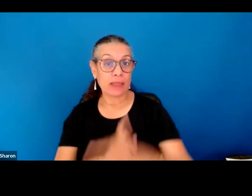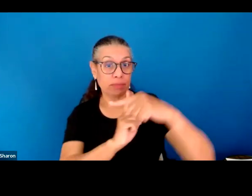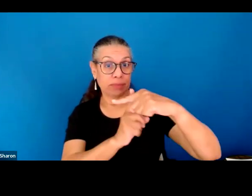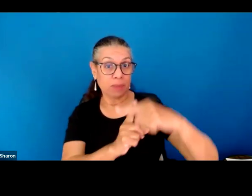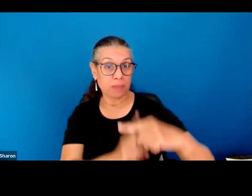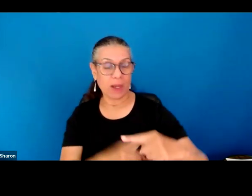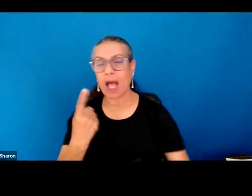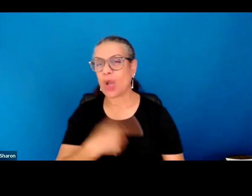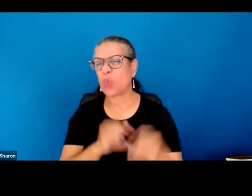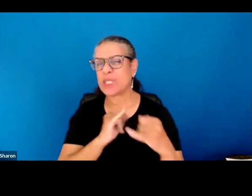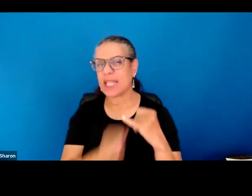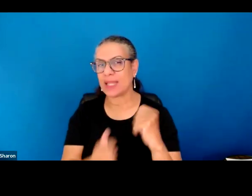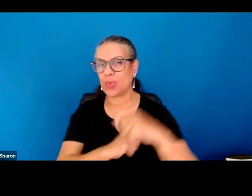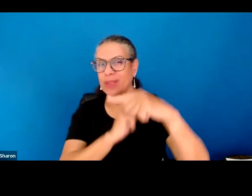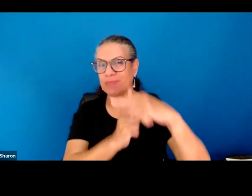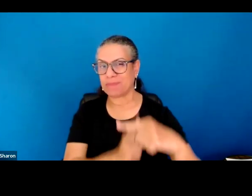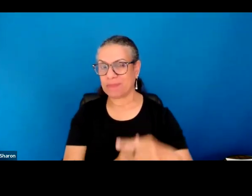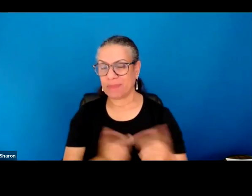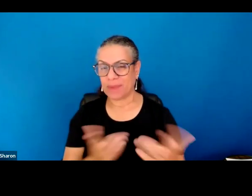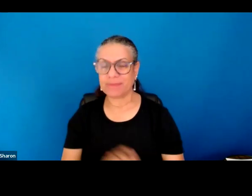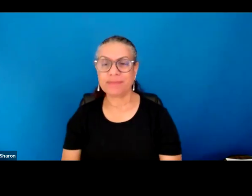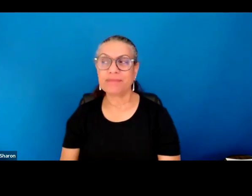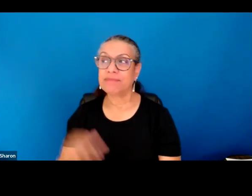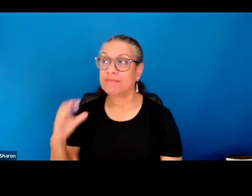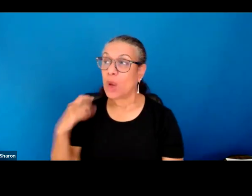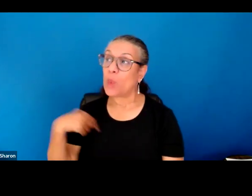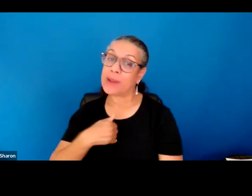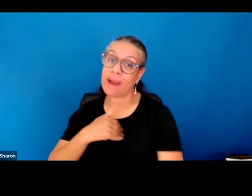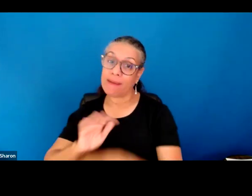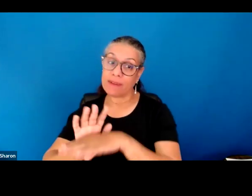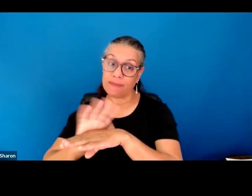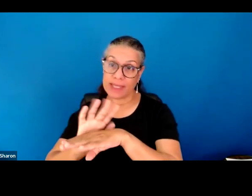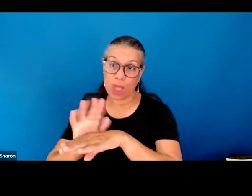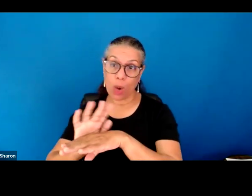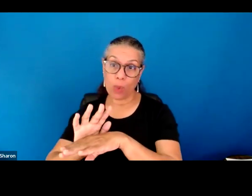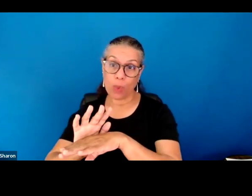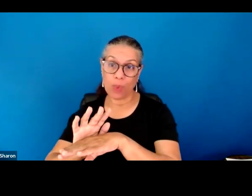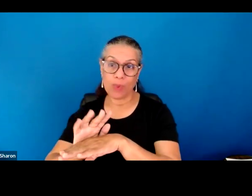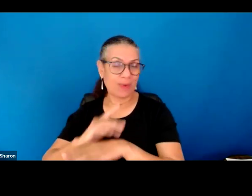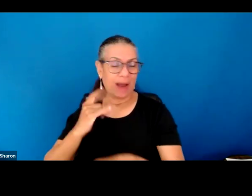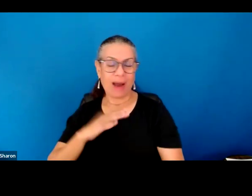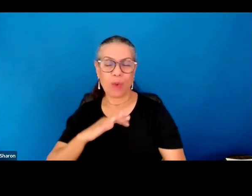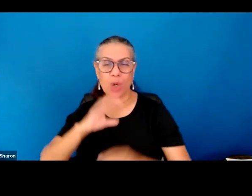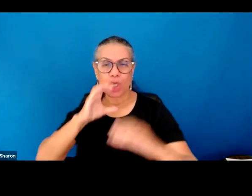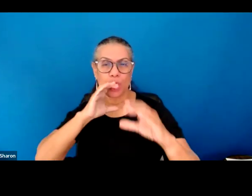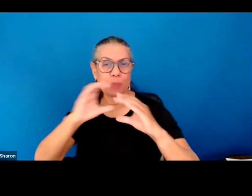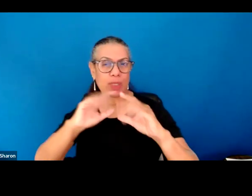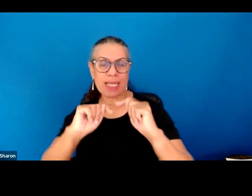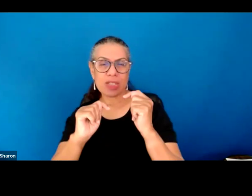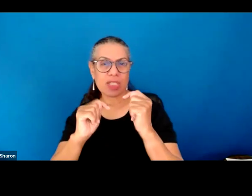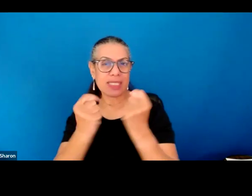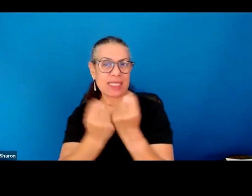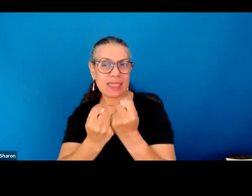typically end with, Chair, we have a video that, again, our award-winning communications team, 8